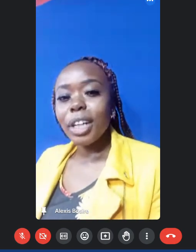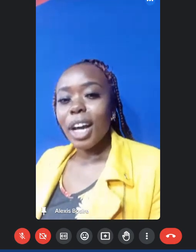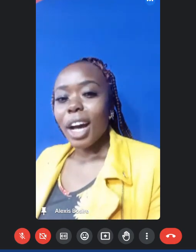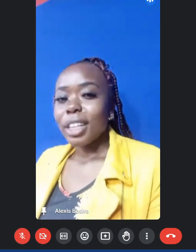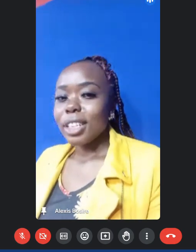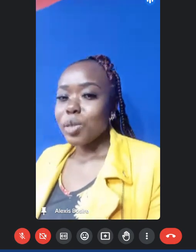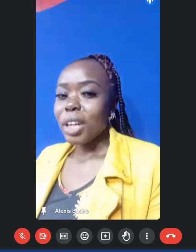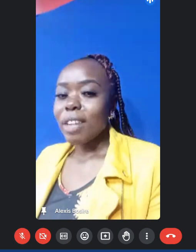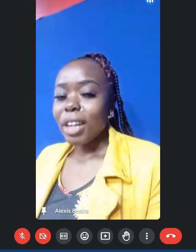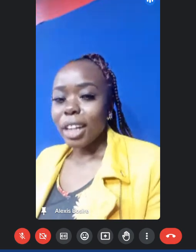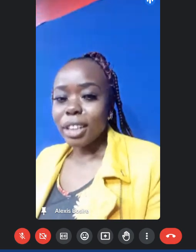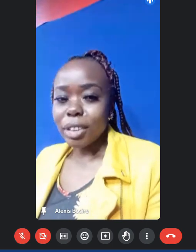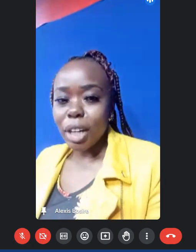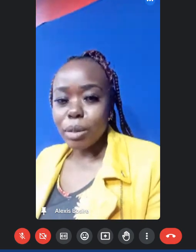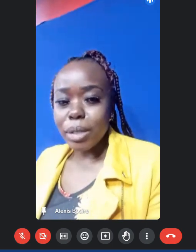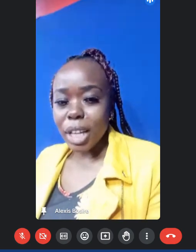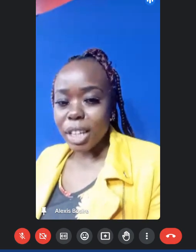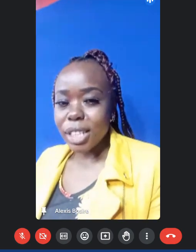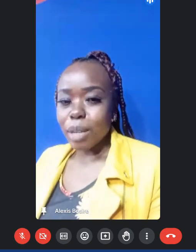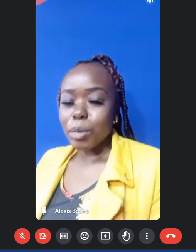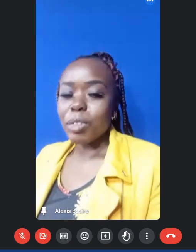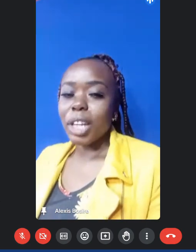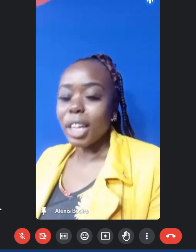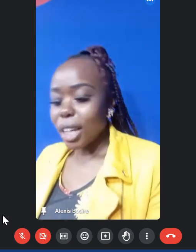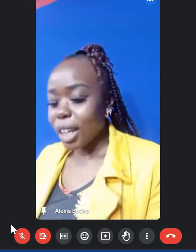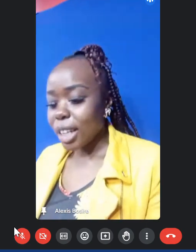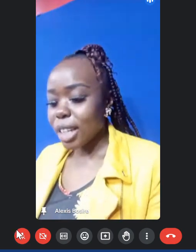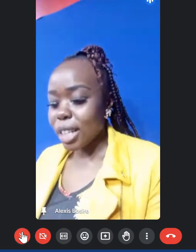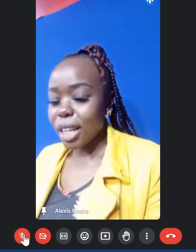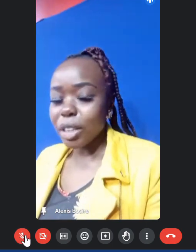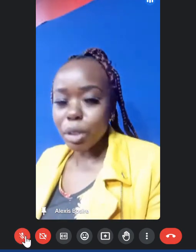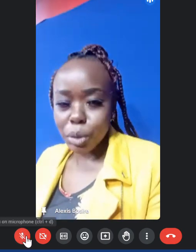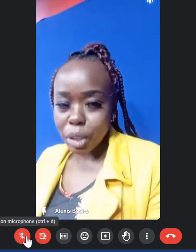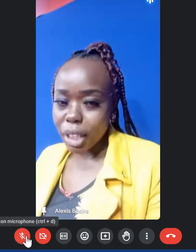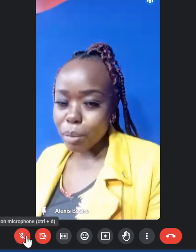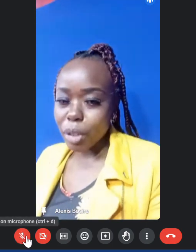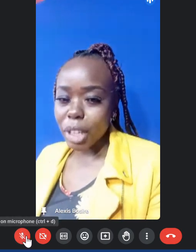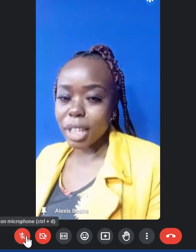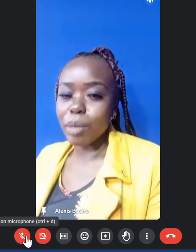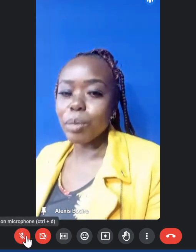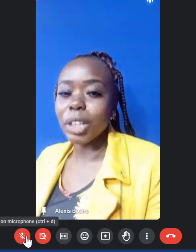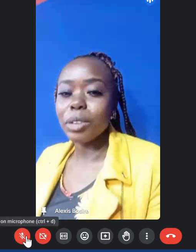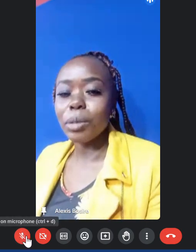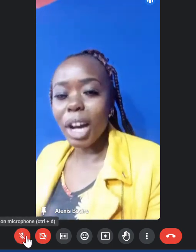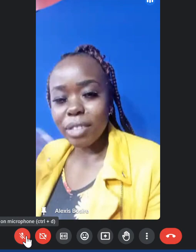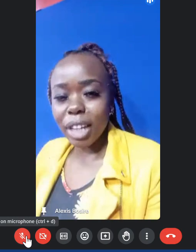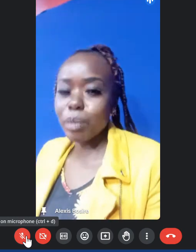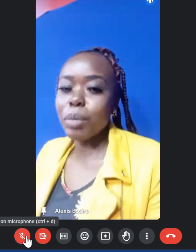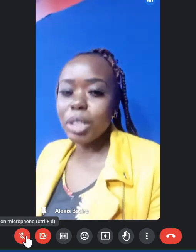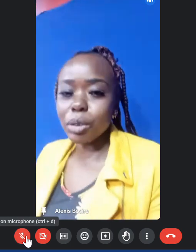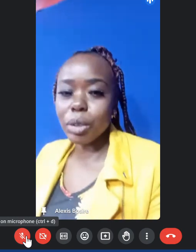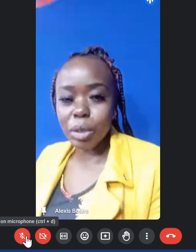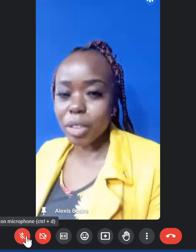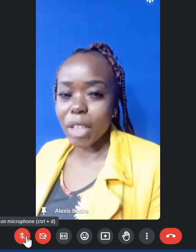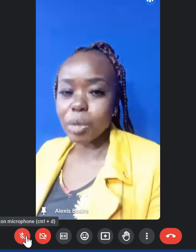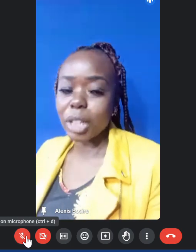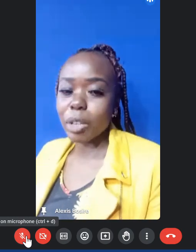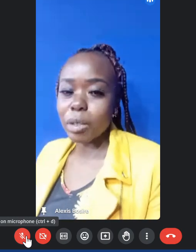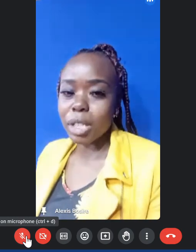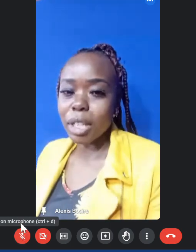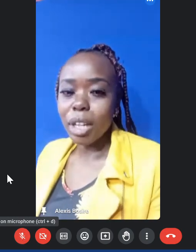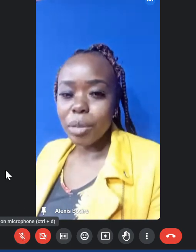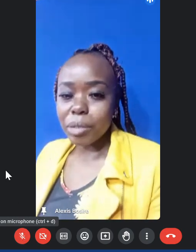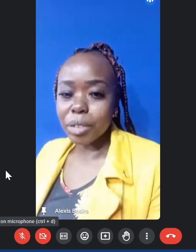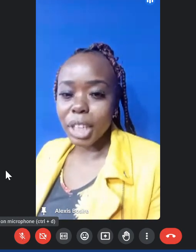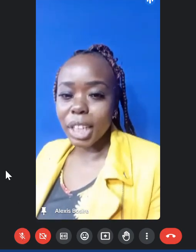tomorrow, at least you'll have an idea on how to sign some of the letters. And don't worry about the time. We'll have a repeat on what we've done today